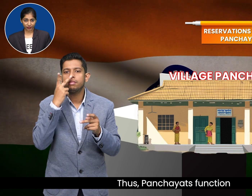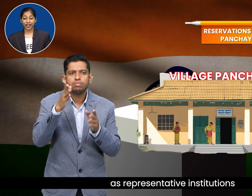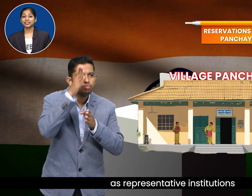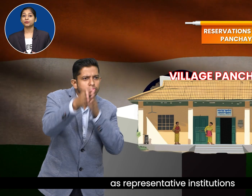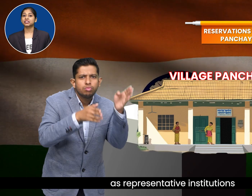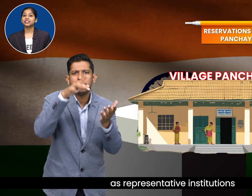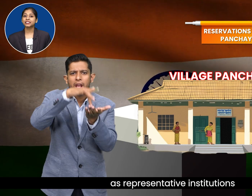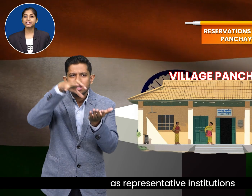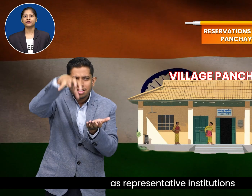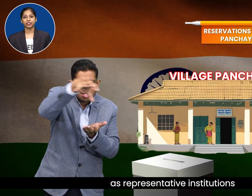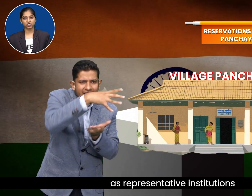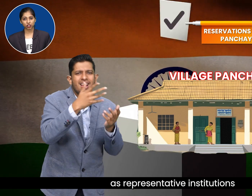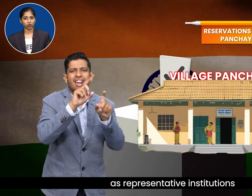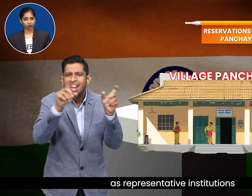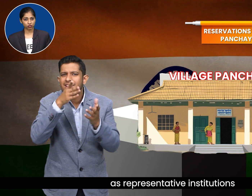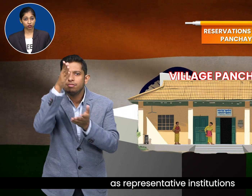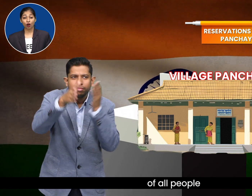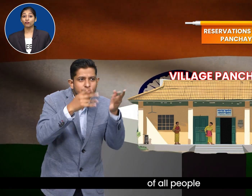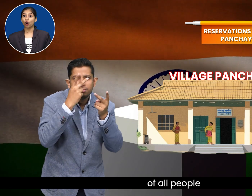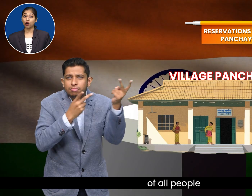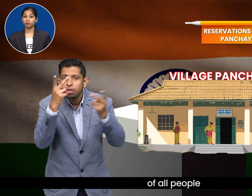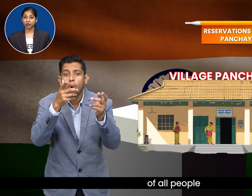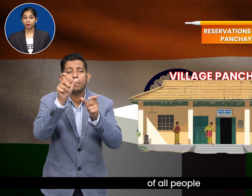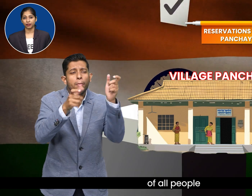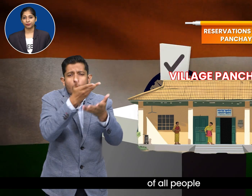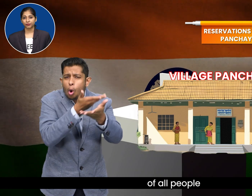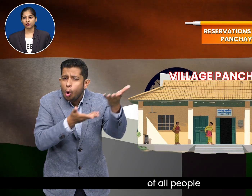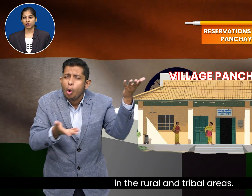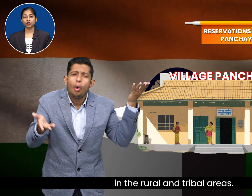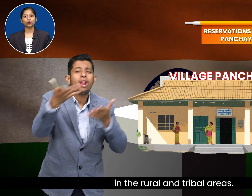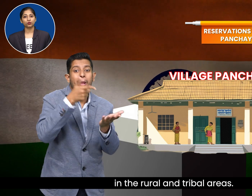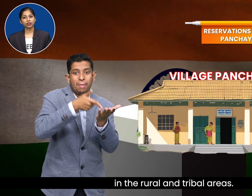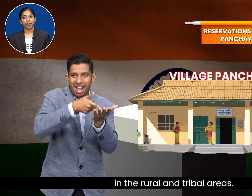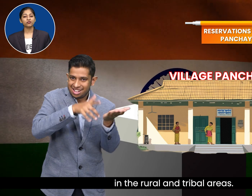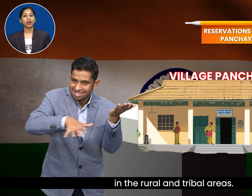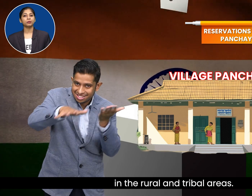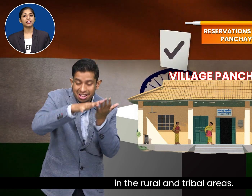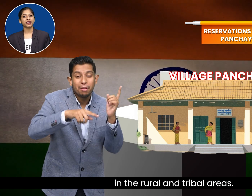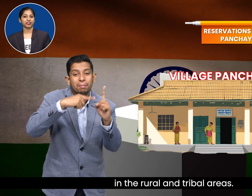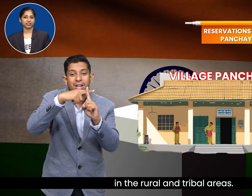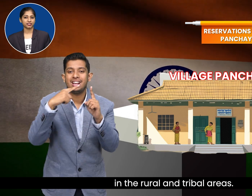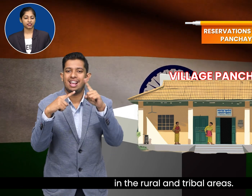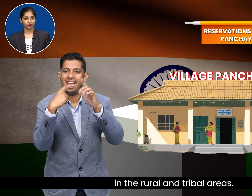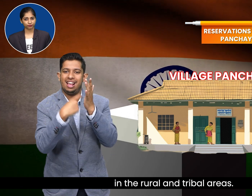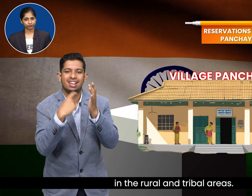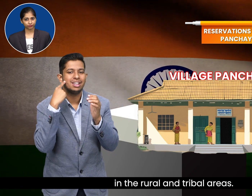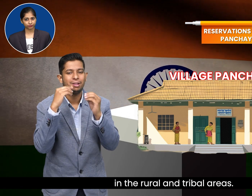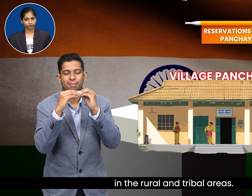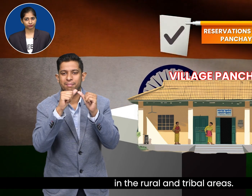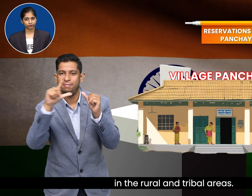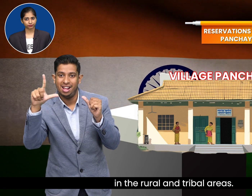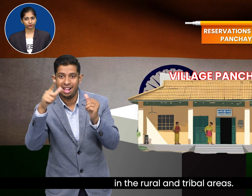function as representative institutions of all people in the rural and tribal areas.